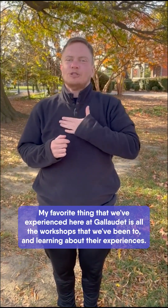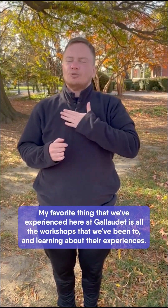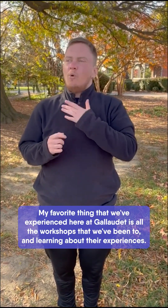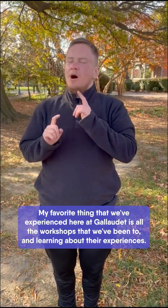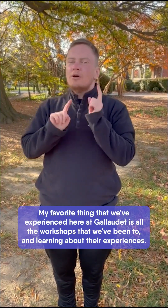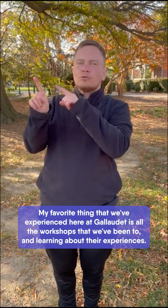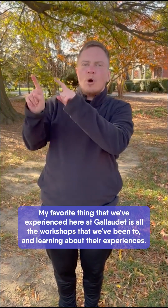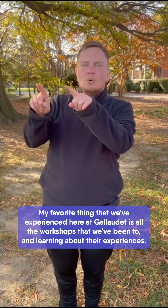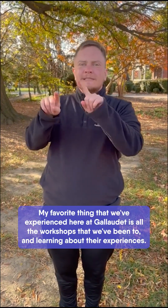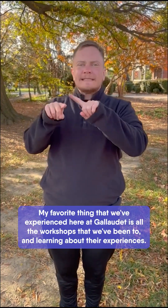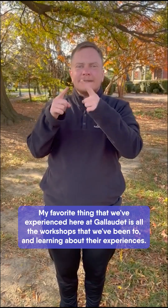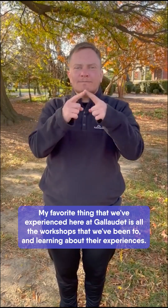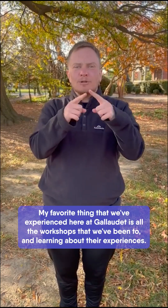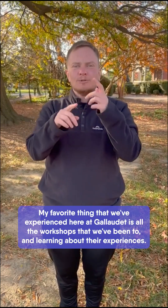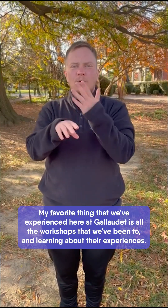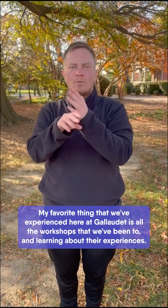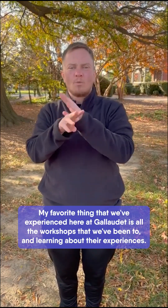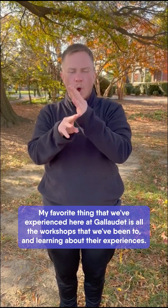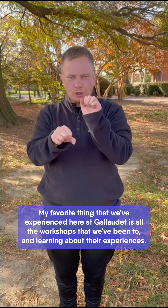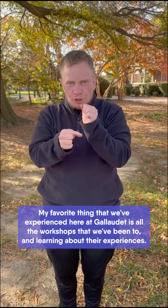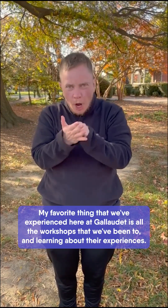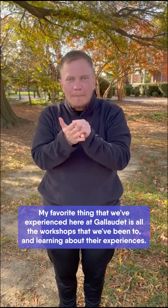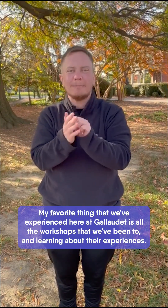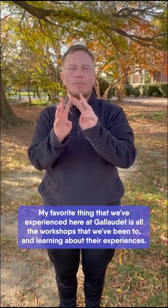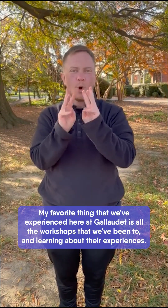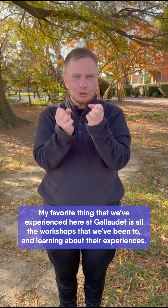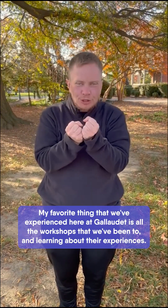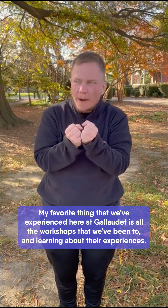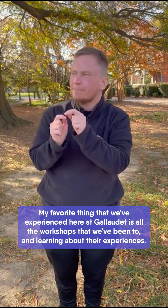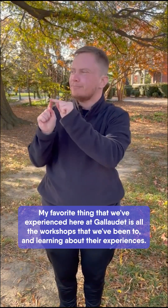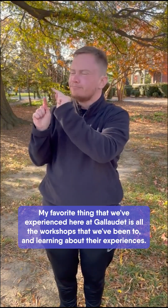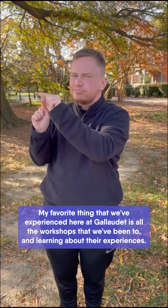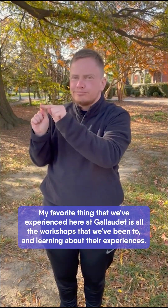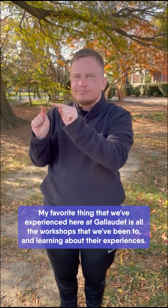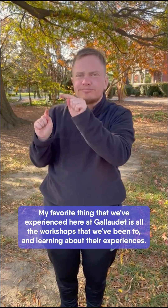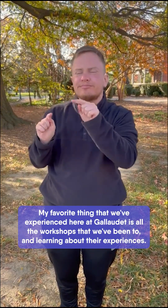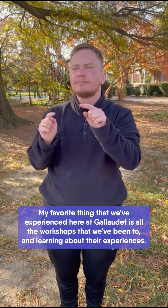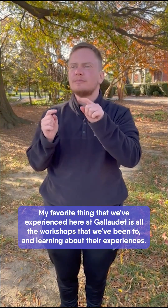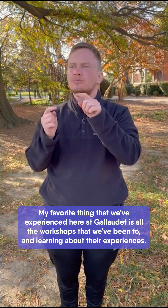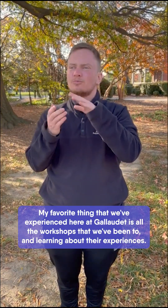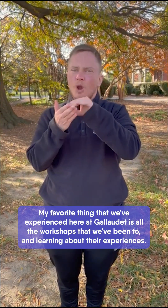we've been to and learning about their experiences.